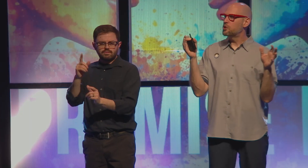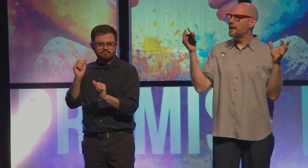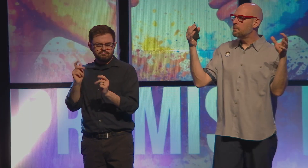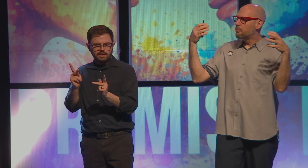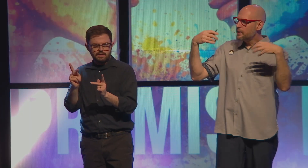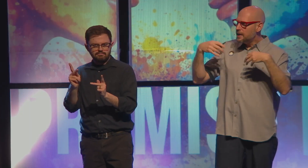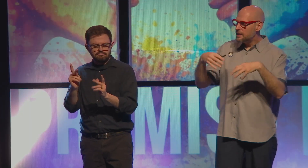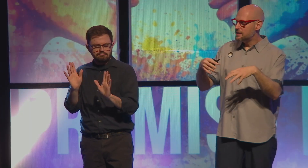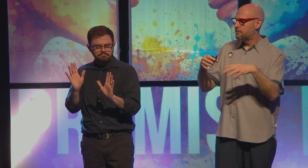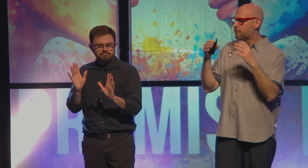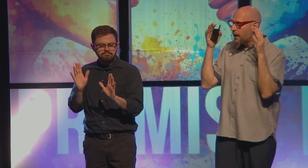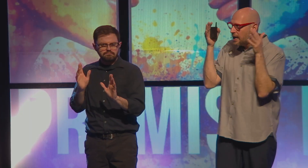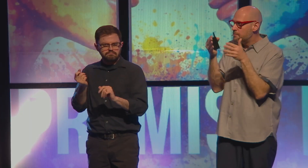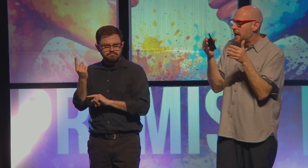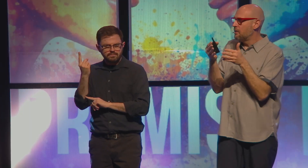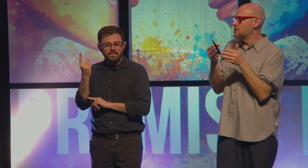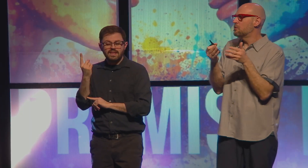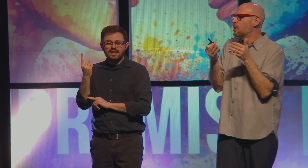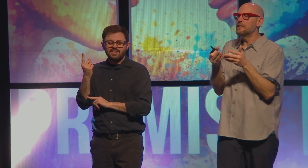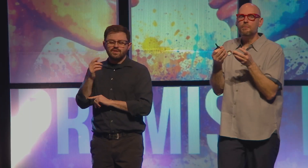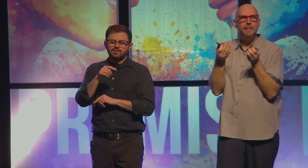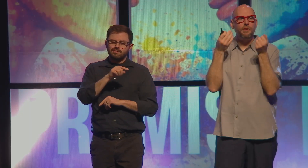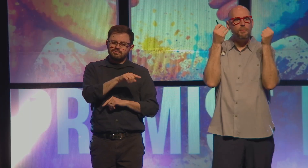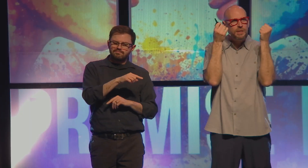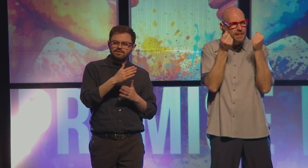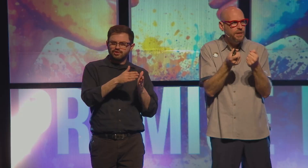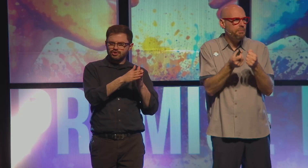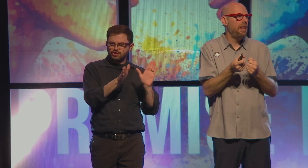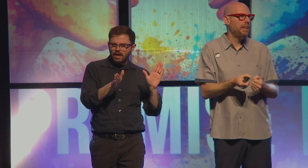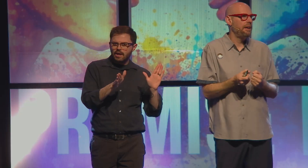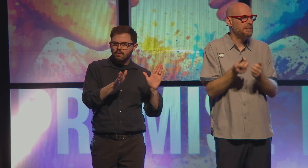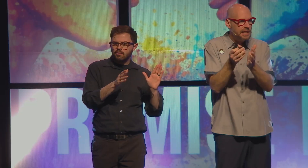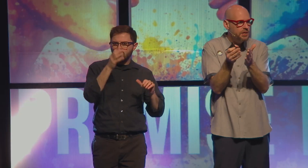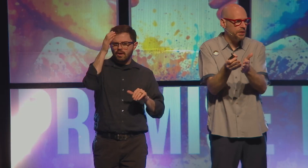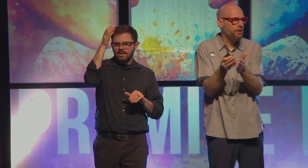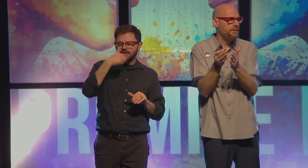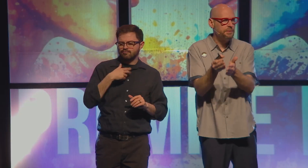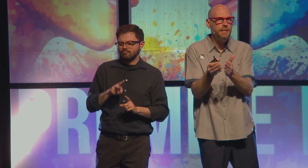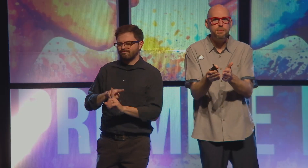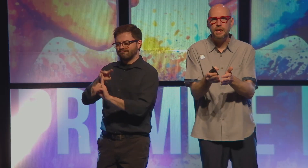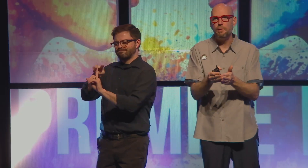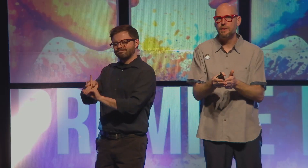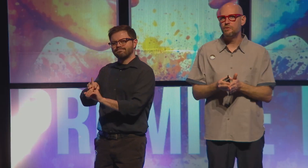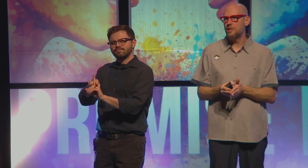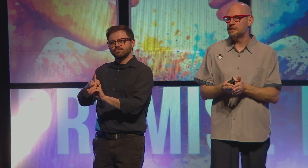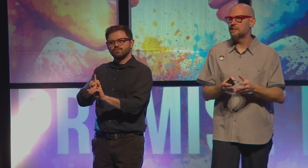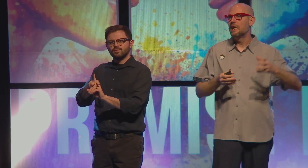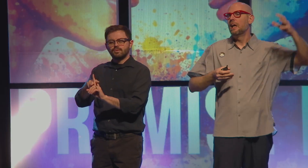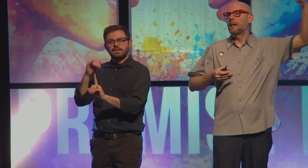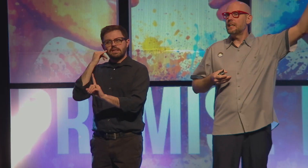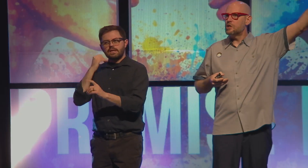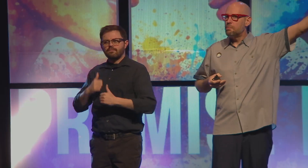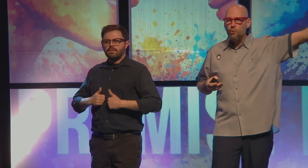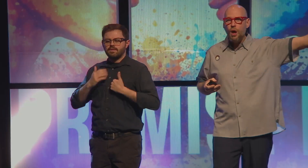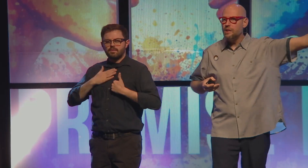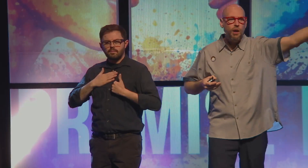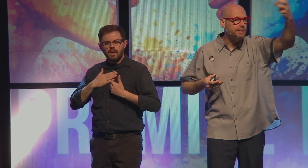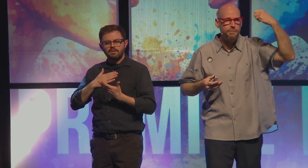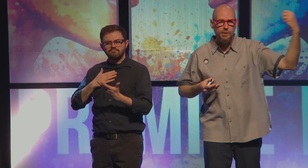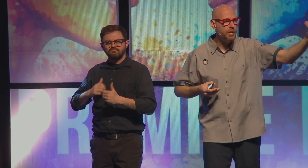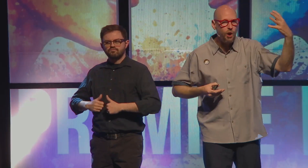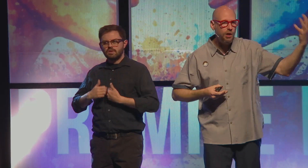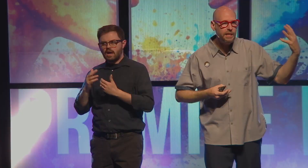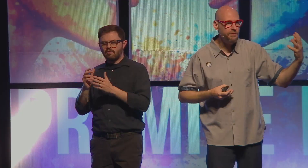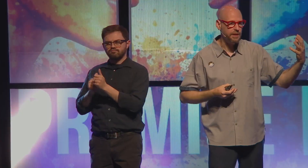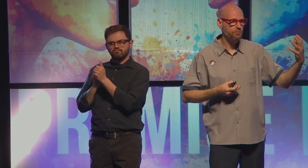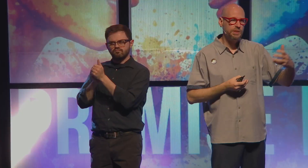And I'm trying to bring this frame now into what does it mean if I'm living my life centered on this peacemaking path of Jesus. I take this broad